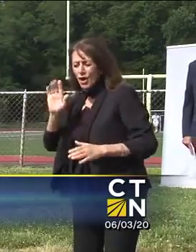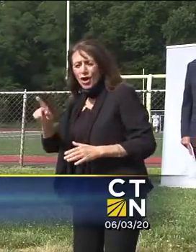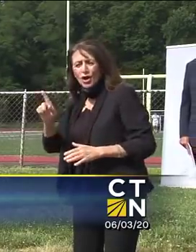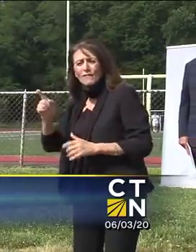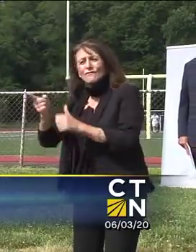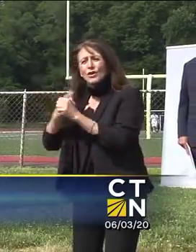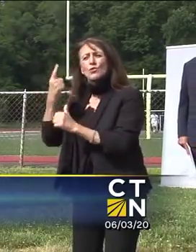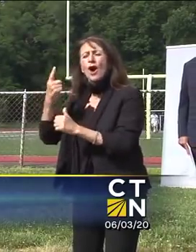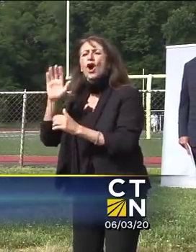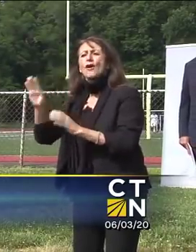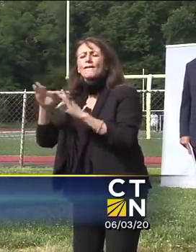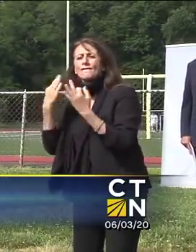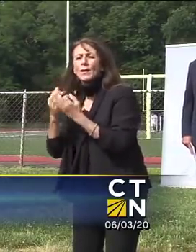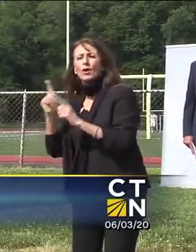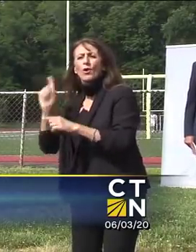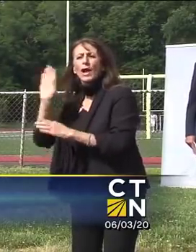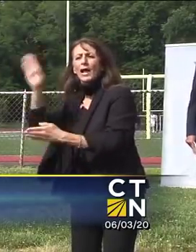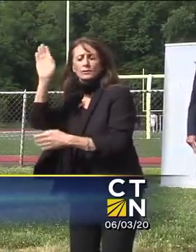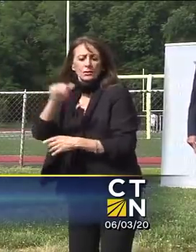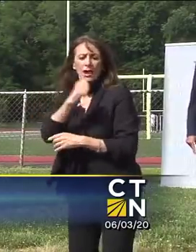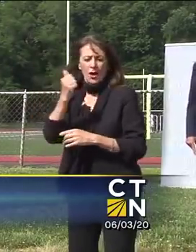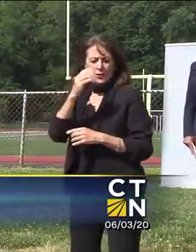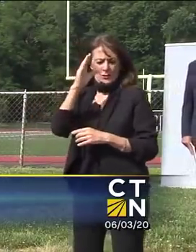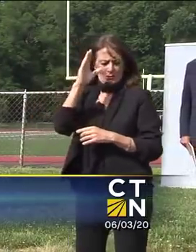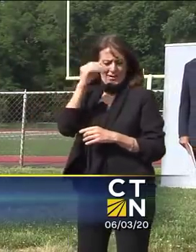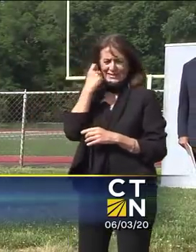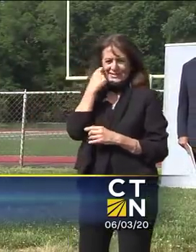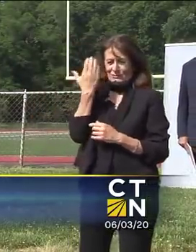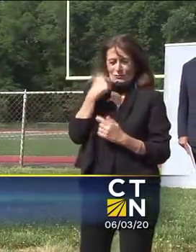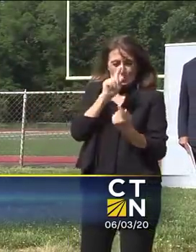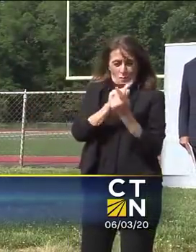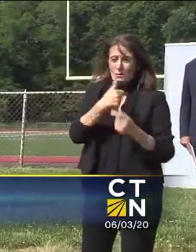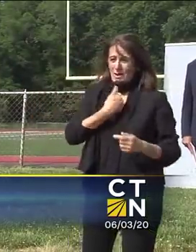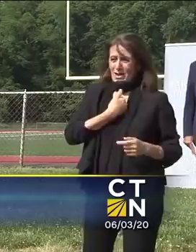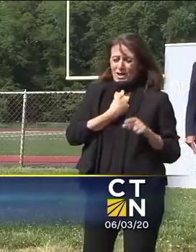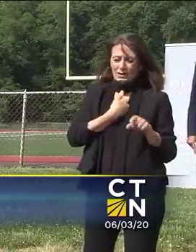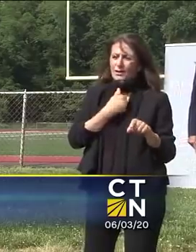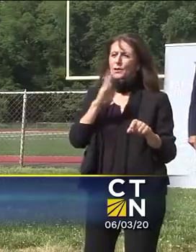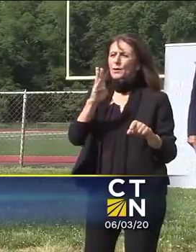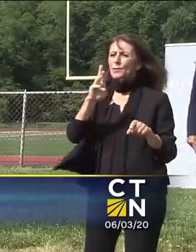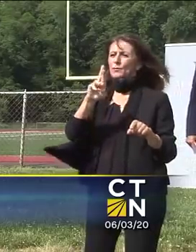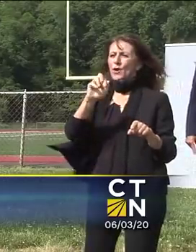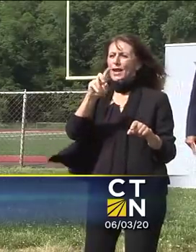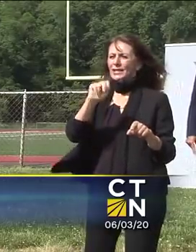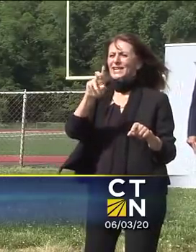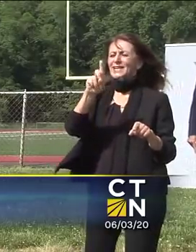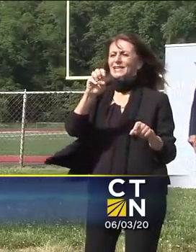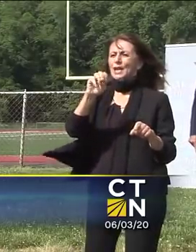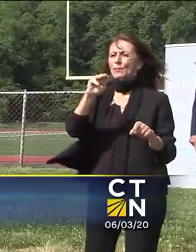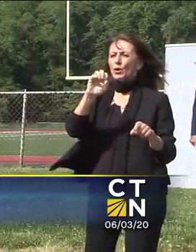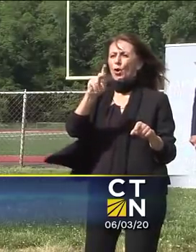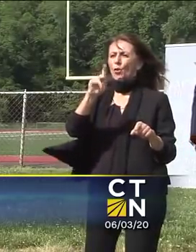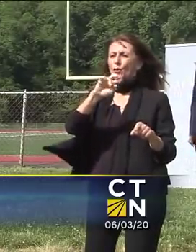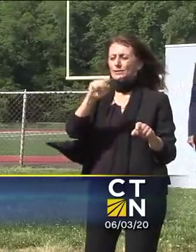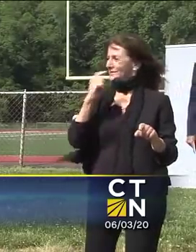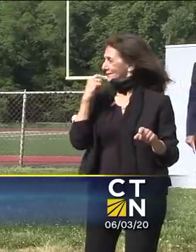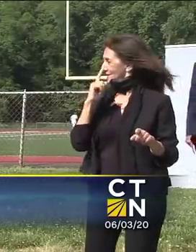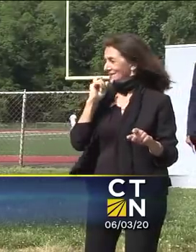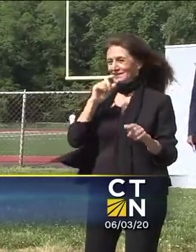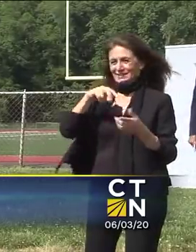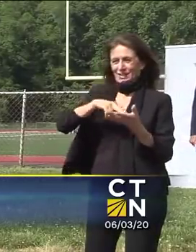college. Or a young man I was fortunate to meet just a little while ago, Brandon Demkowitz, who's standing here behind